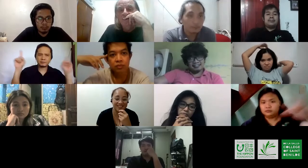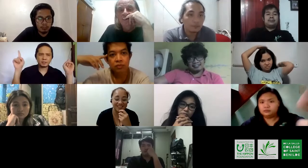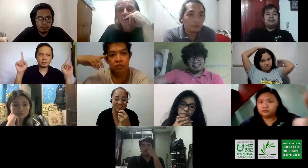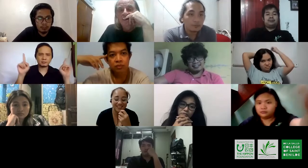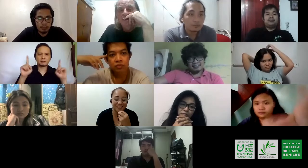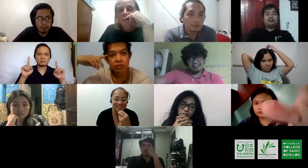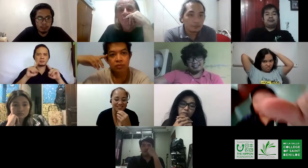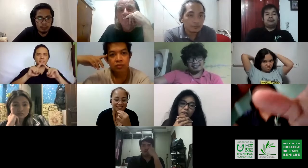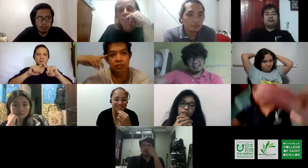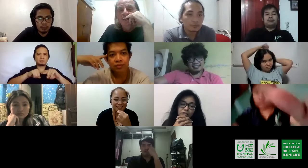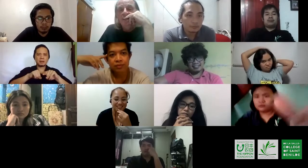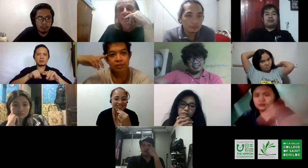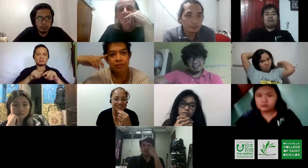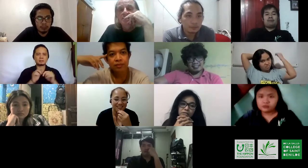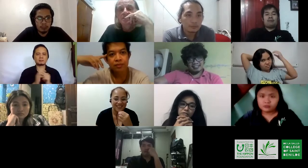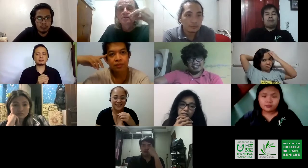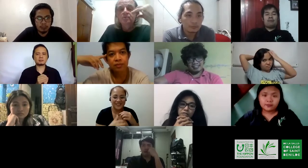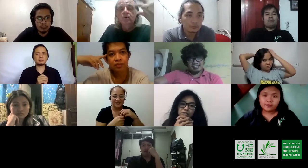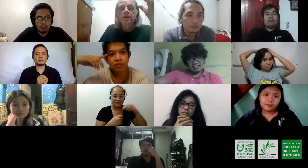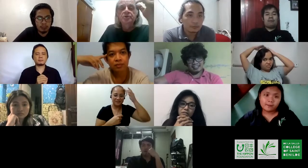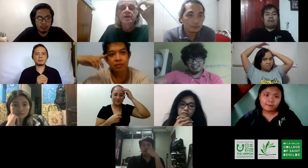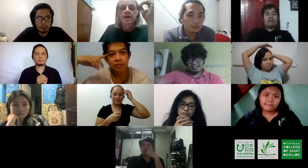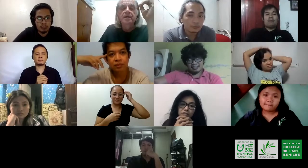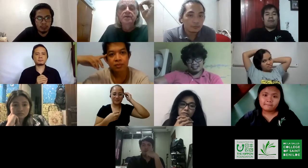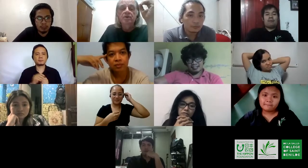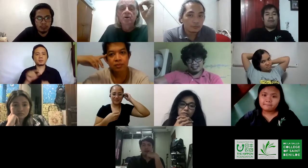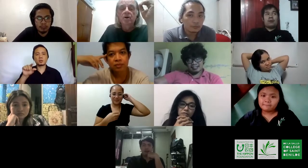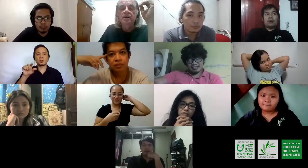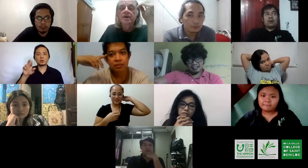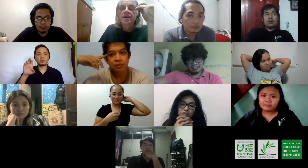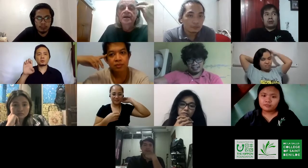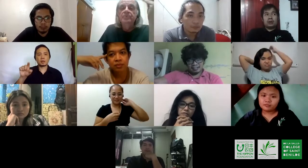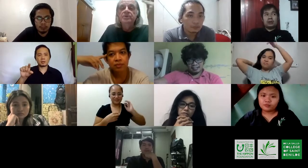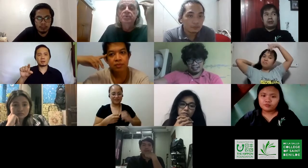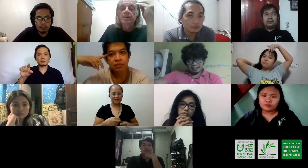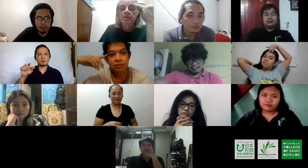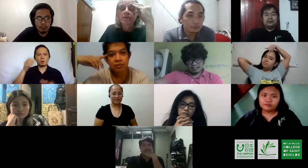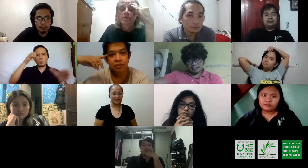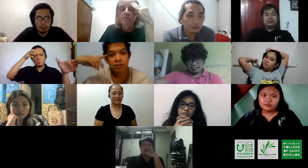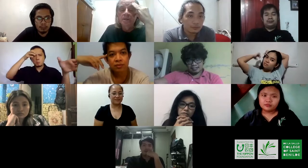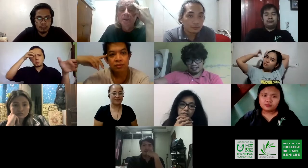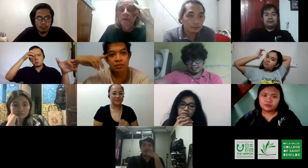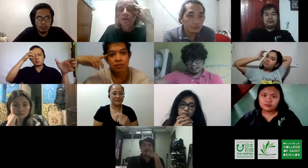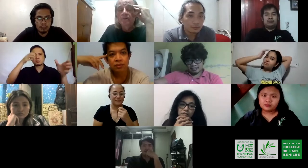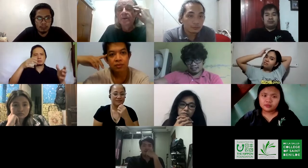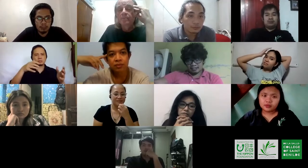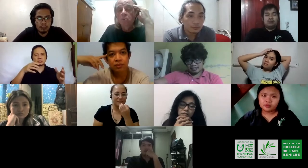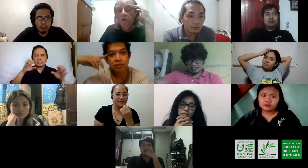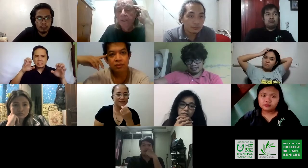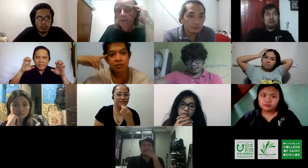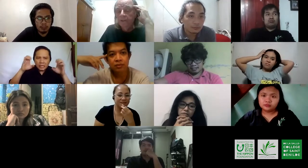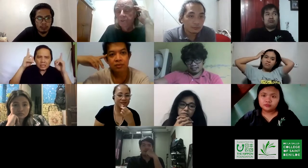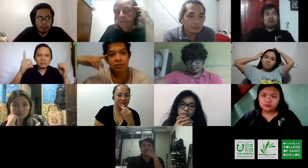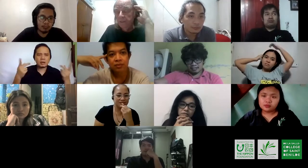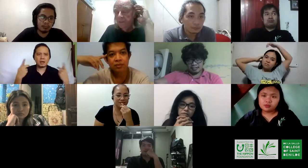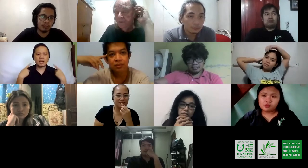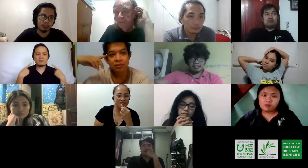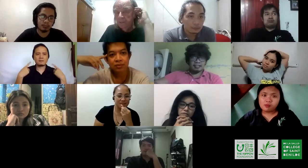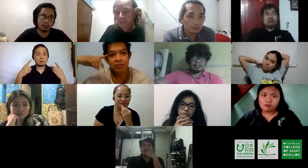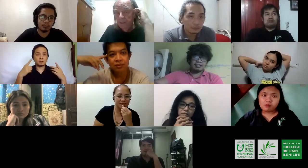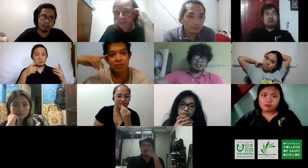Yeah. And because he's well educated, he's a lawyer, he was probably using a bit more English